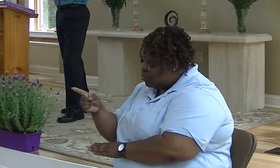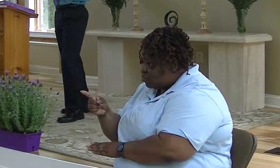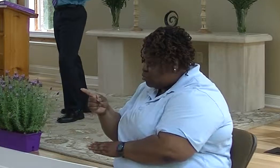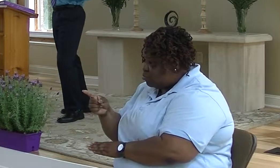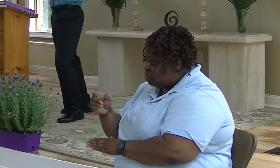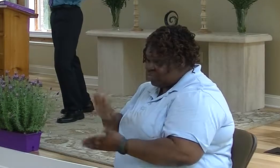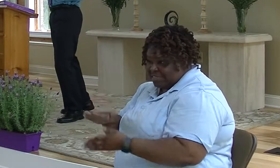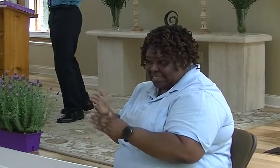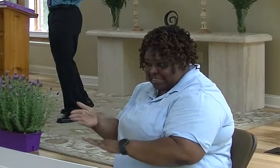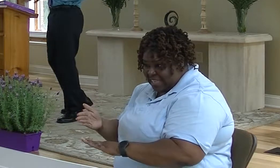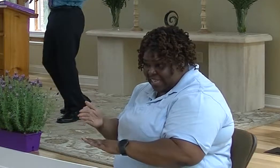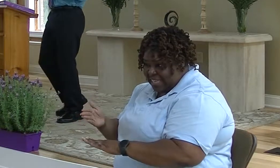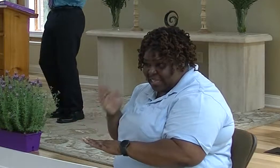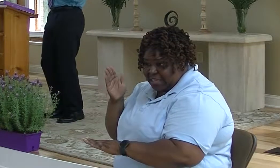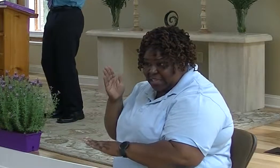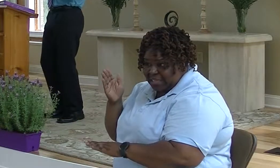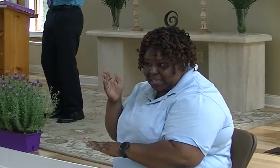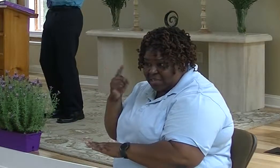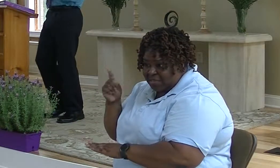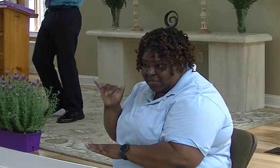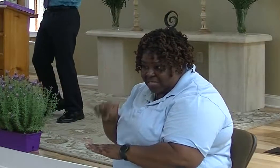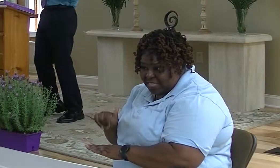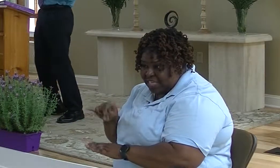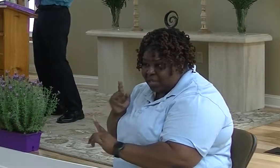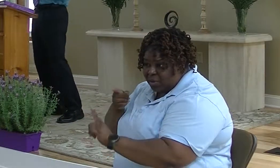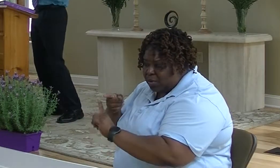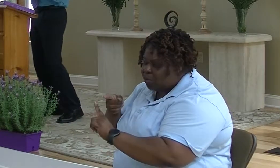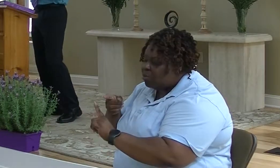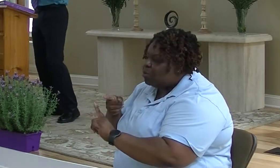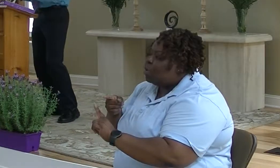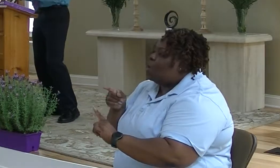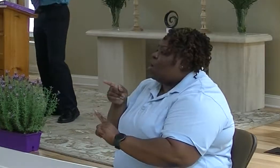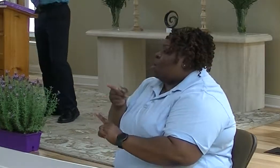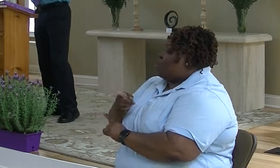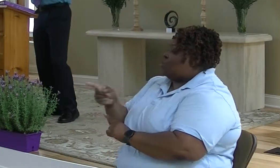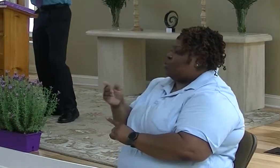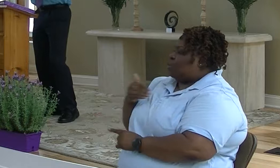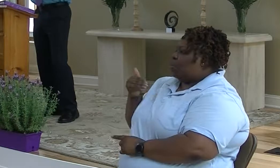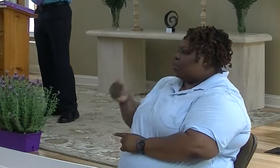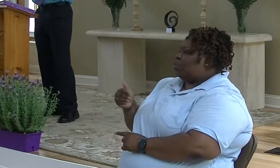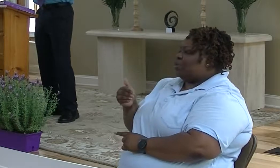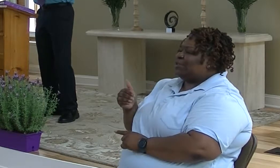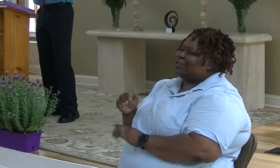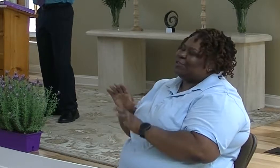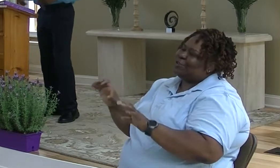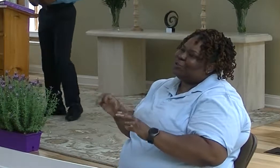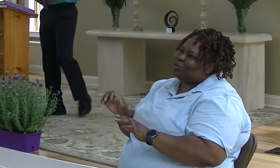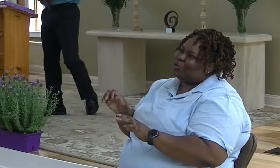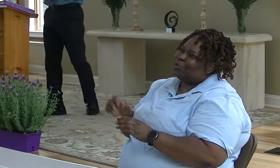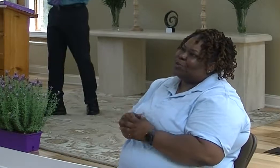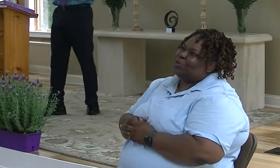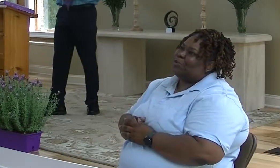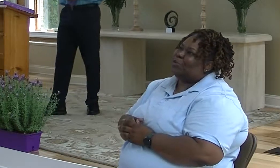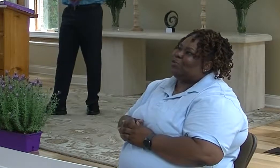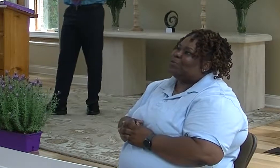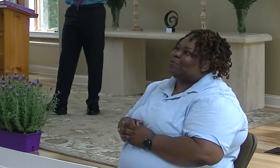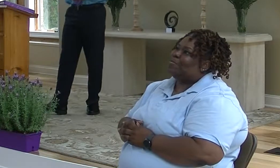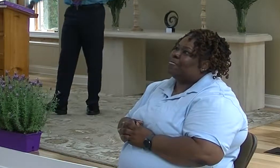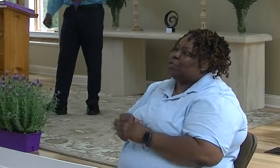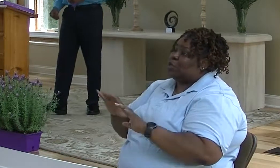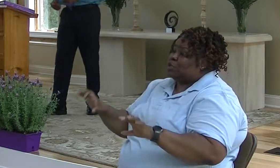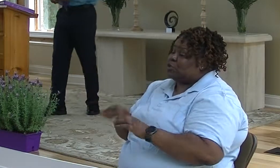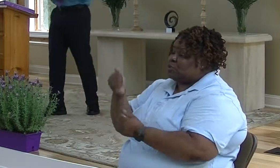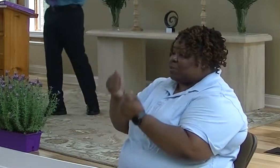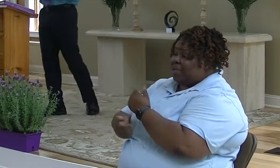Are you willing to put everything that you know right now as you on the line to be, do,